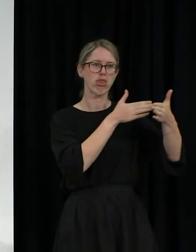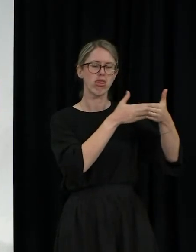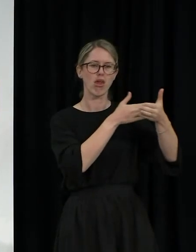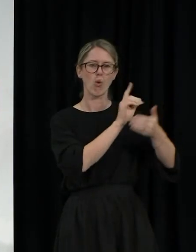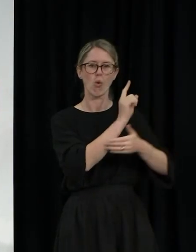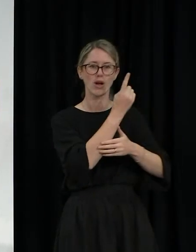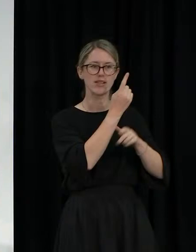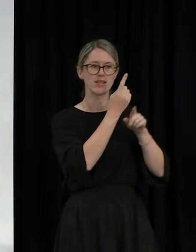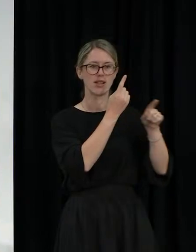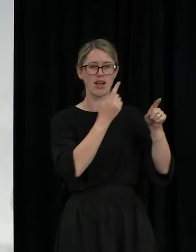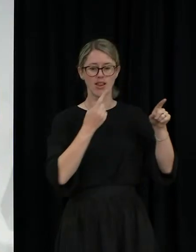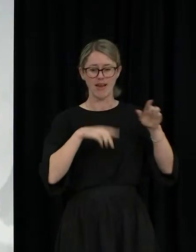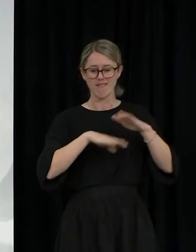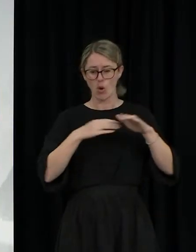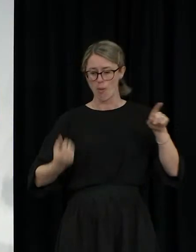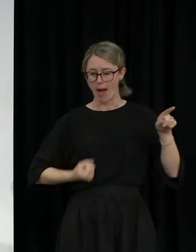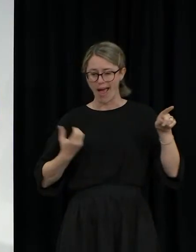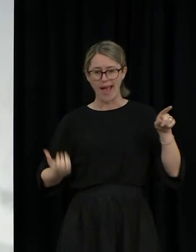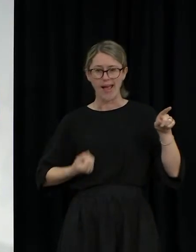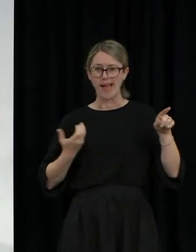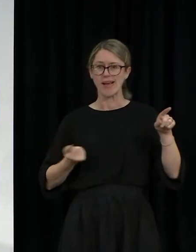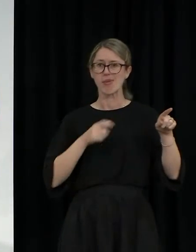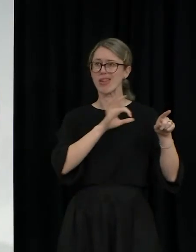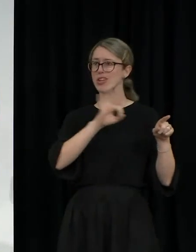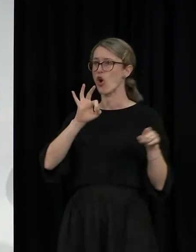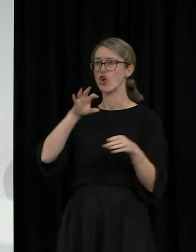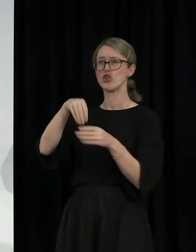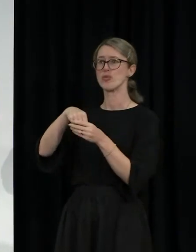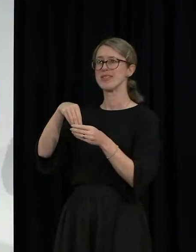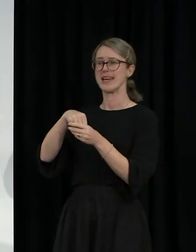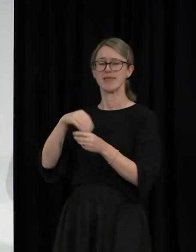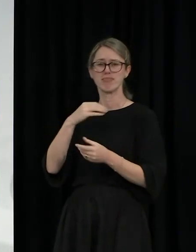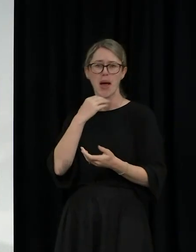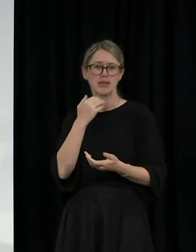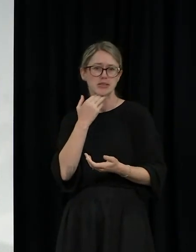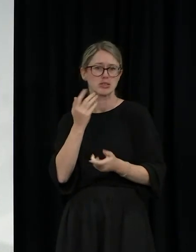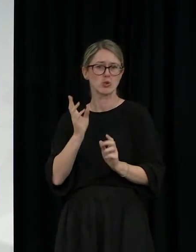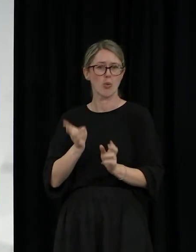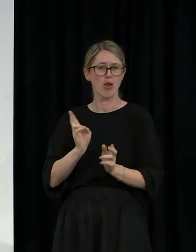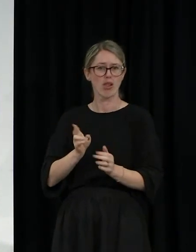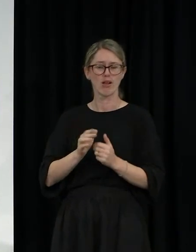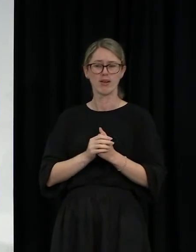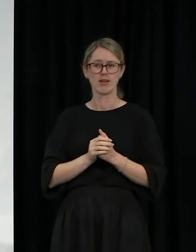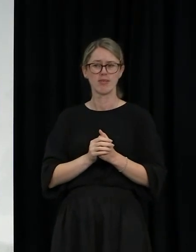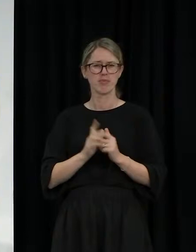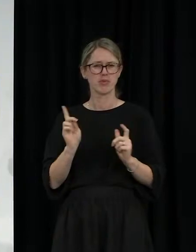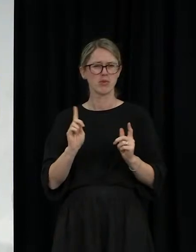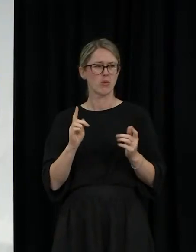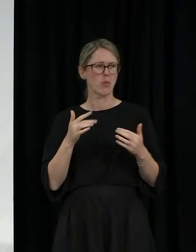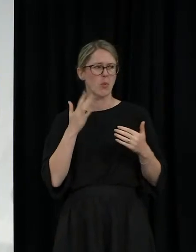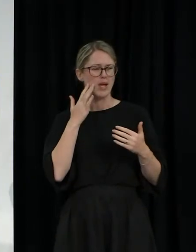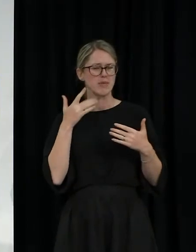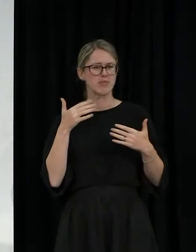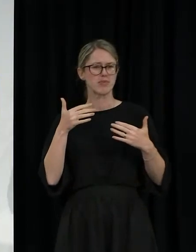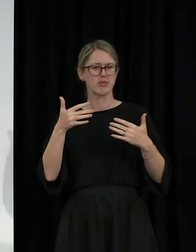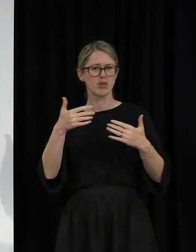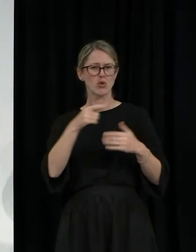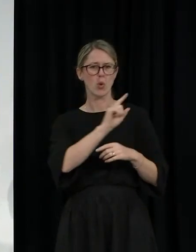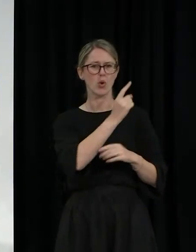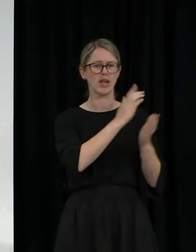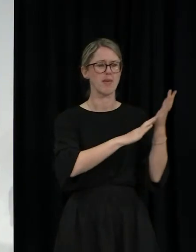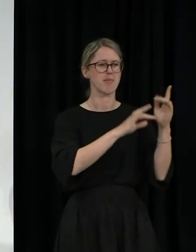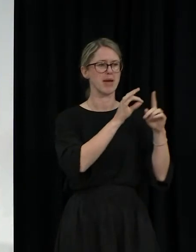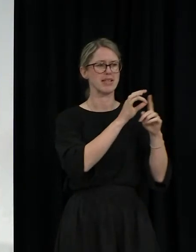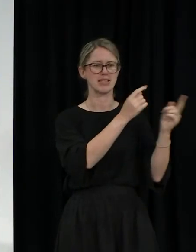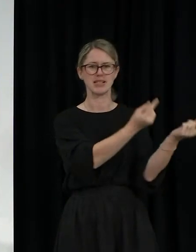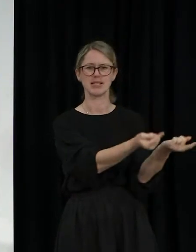Auckland, they're earning full pay, they're not contributing as much as they could be if they were in Parliament? What point do those Auckland MPs